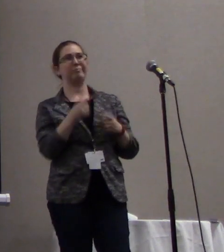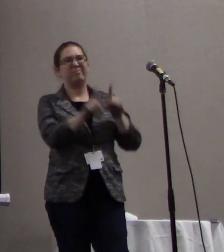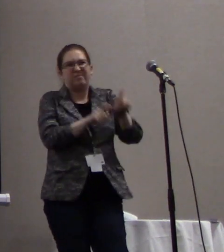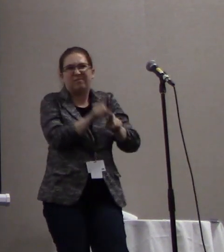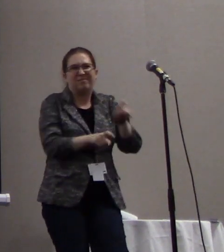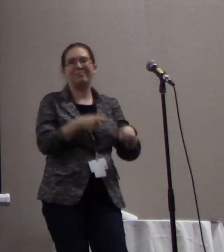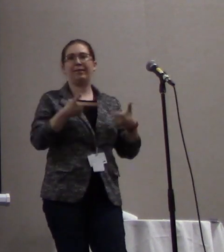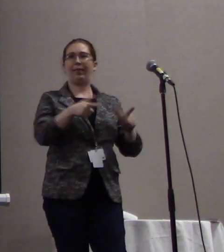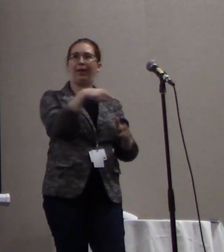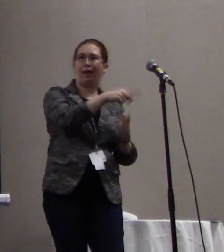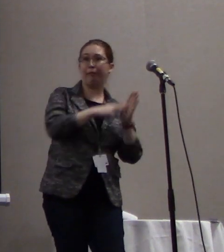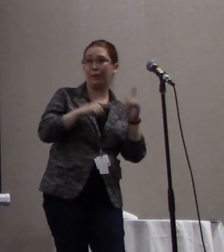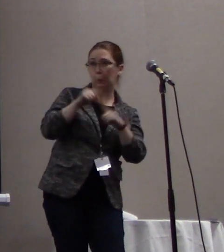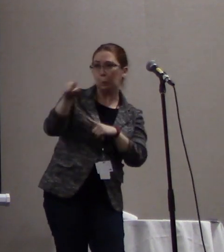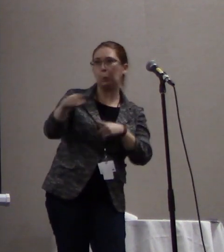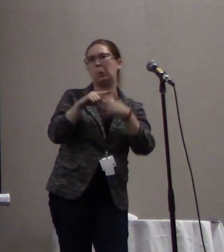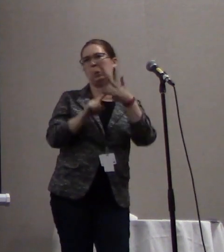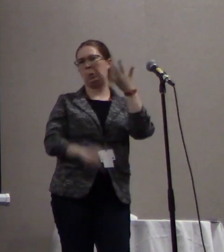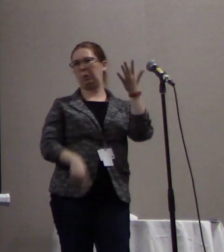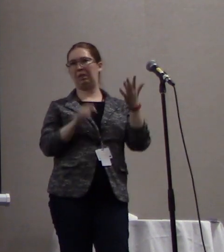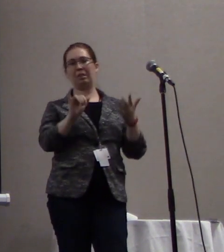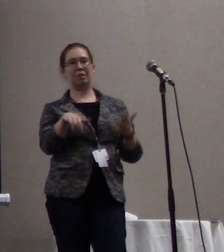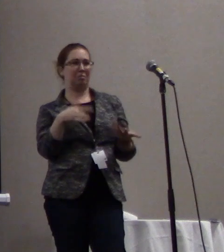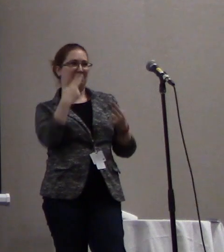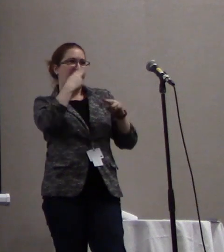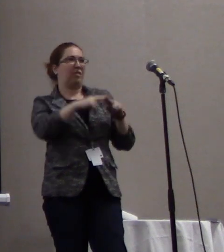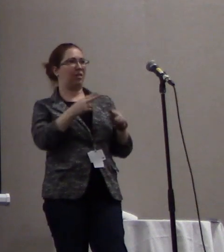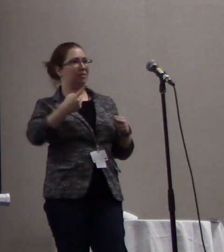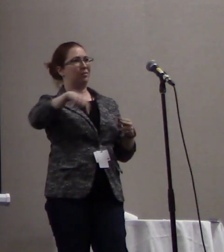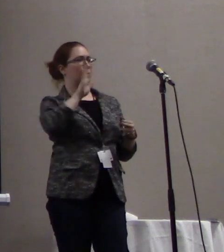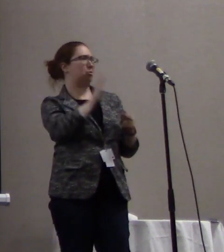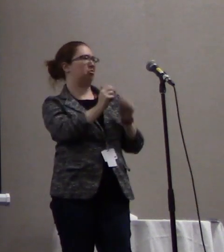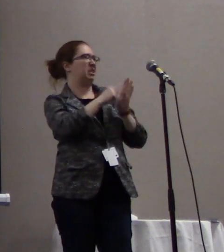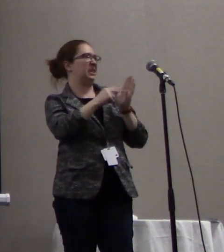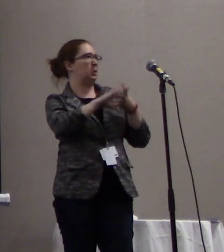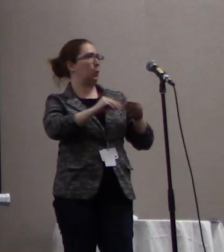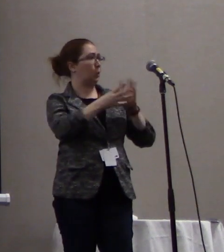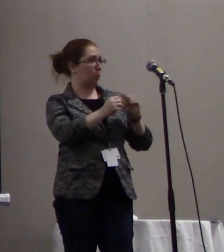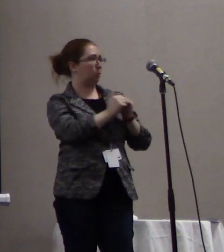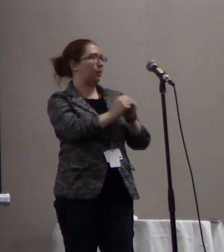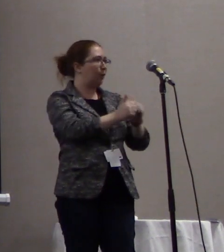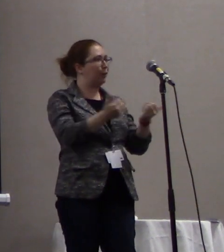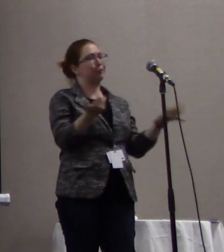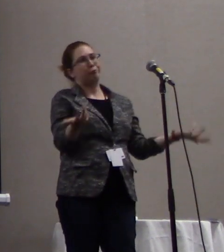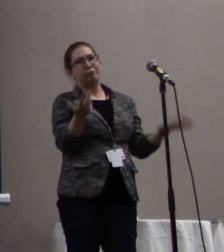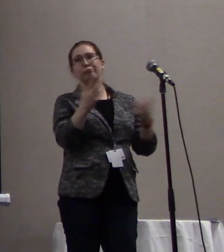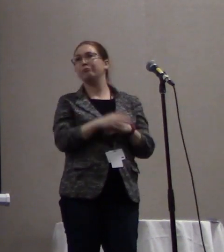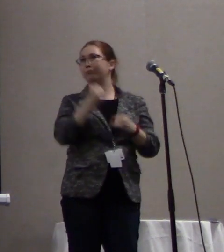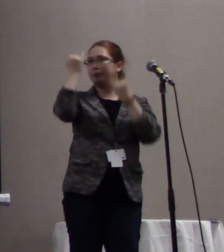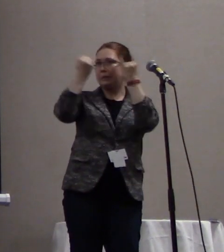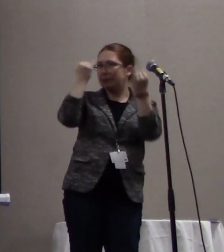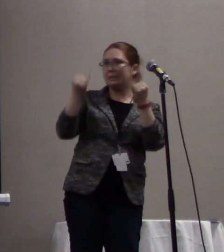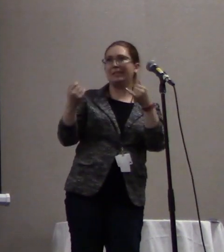body shifting, different questions that they could read to you and things like that. So we'll read stories